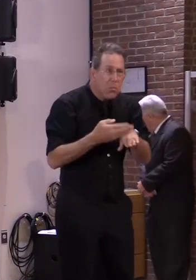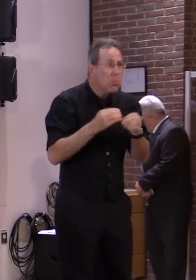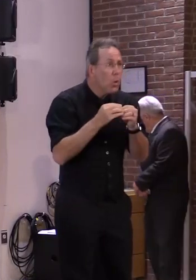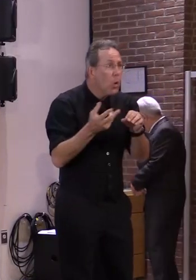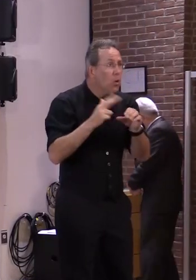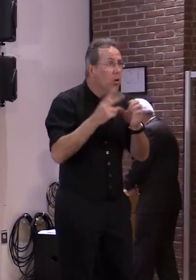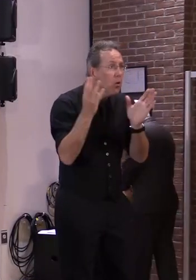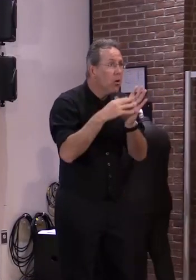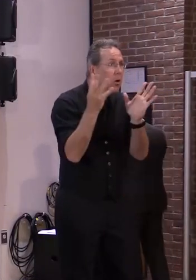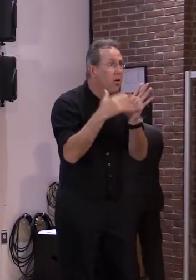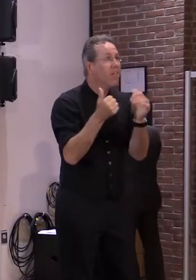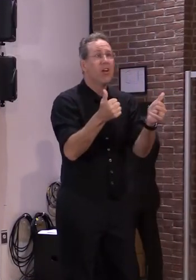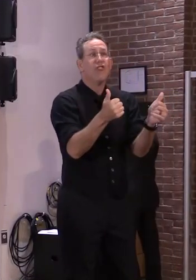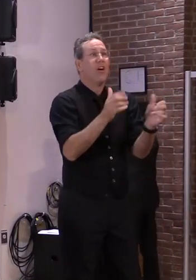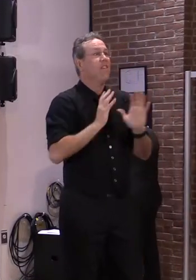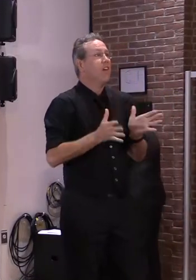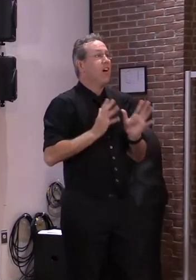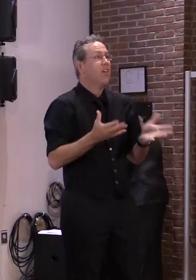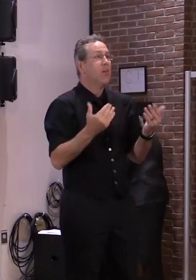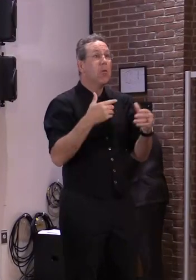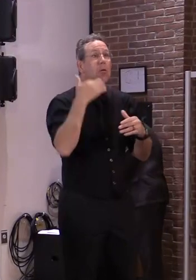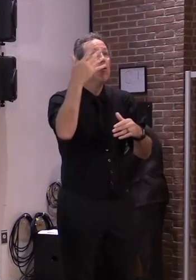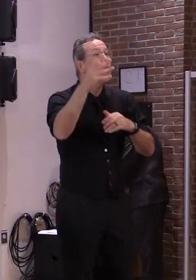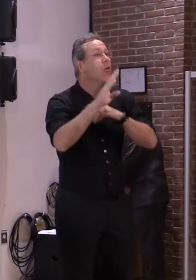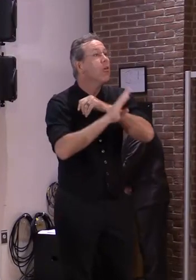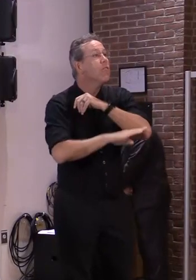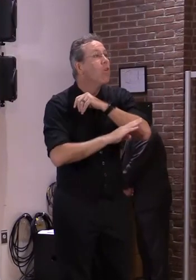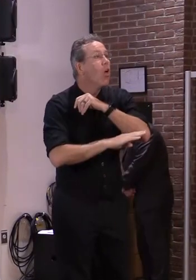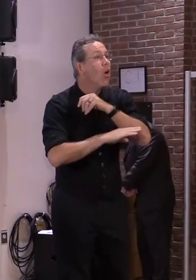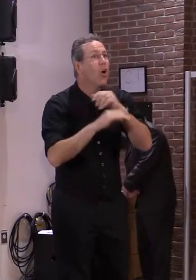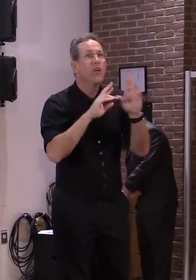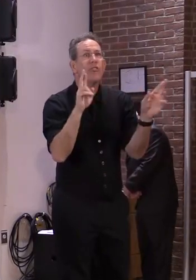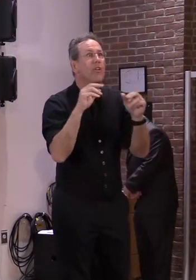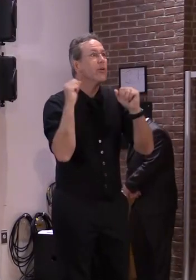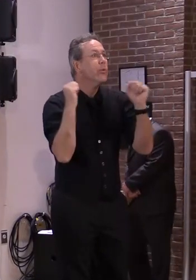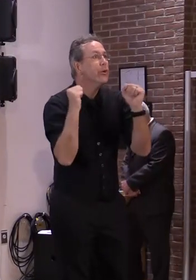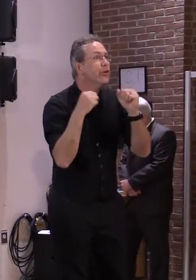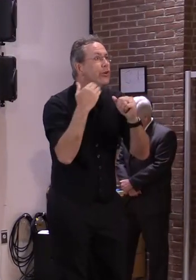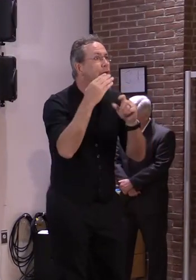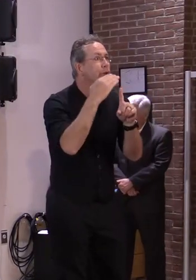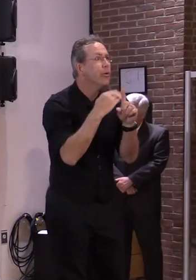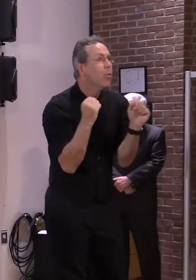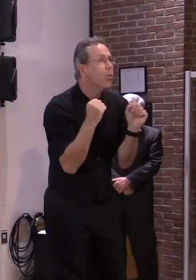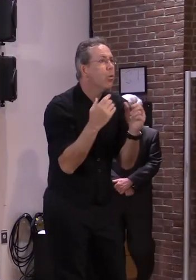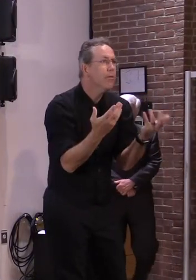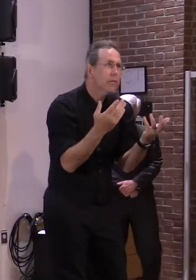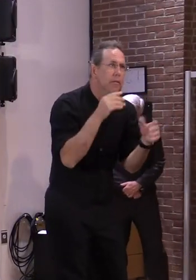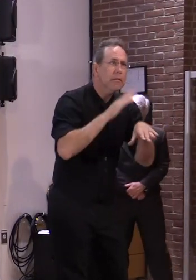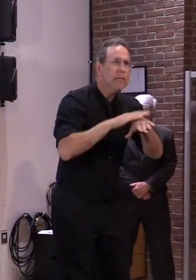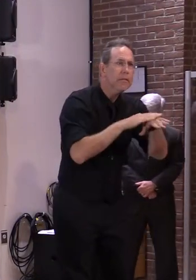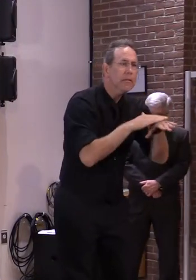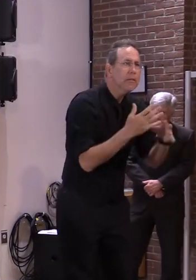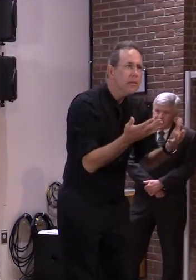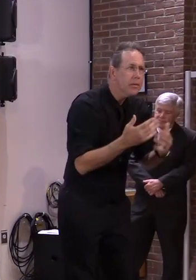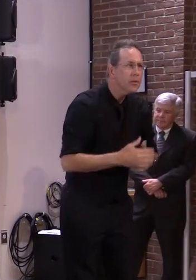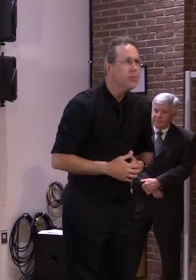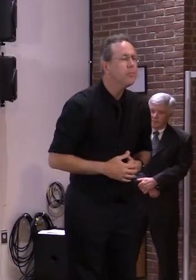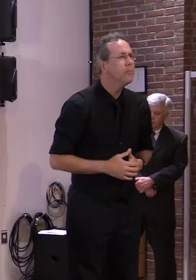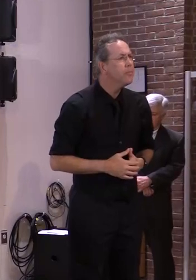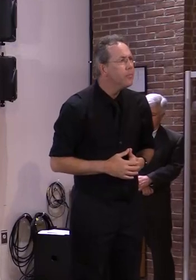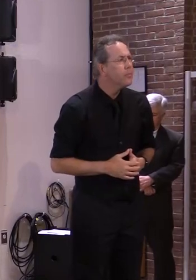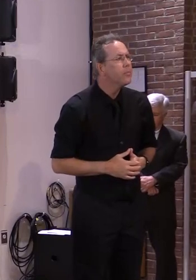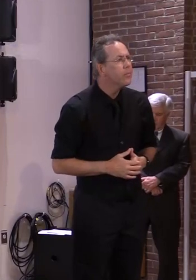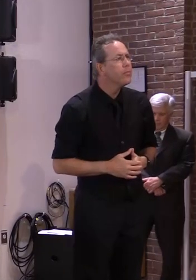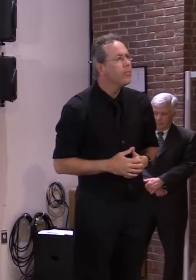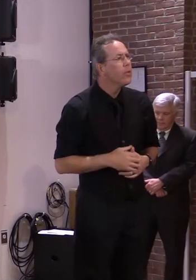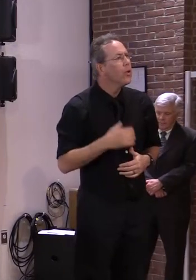the fall and winter with fully vaccinated Vermonters, because if there's anything sneaky that's going to happen with